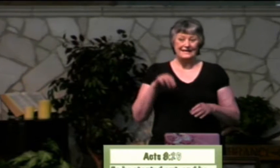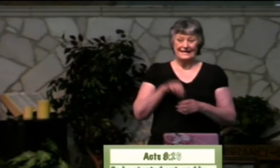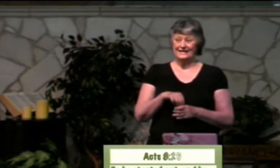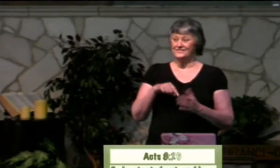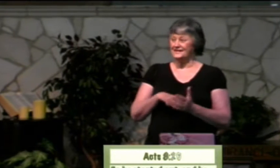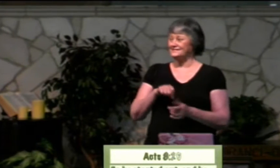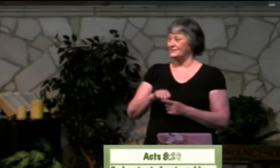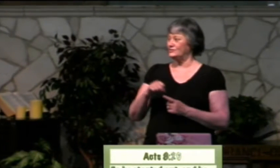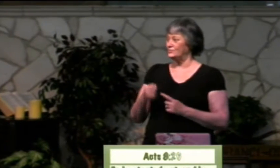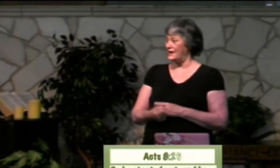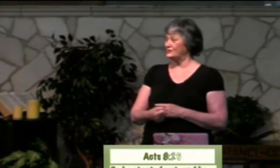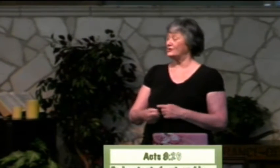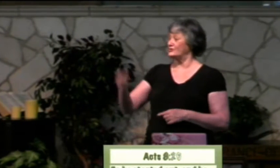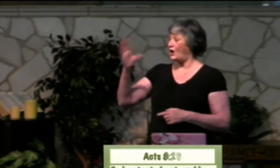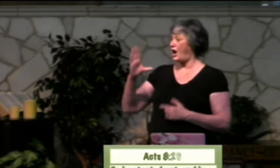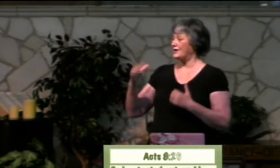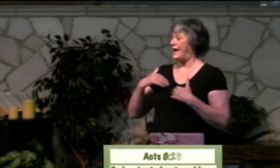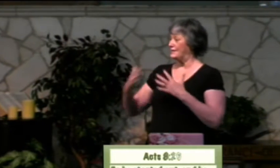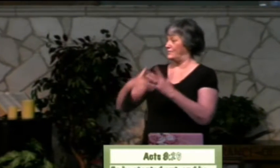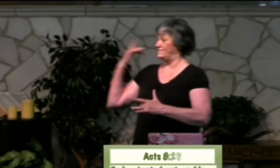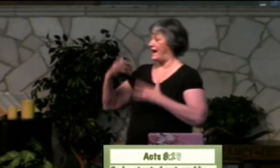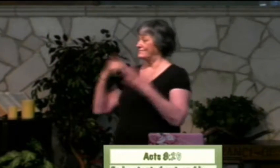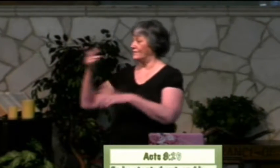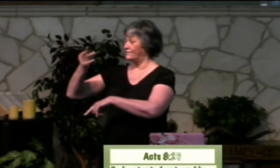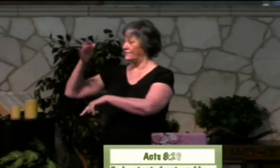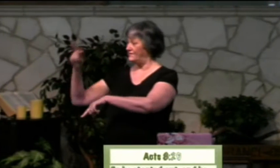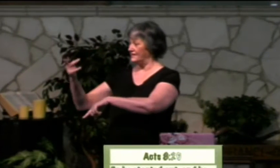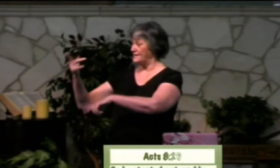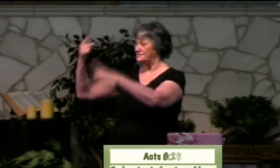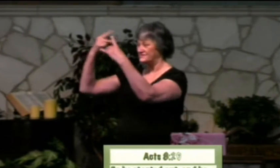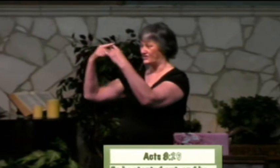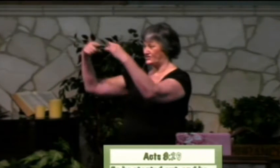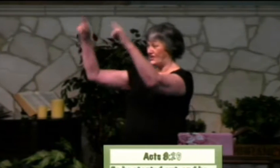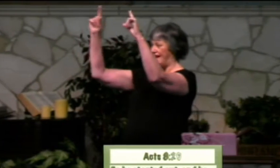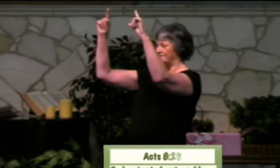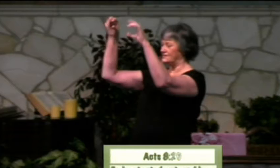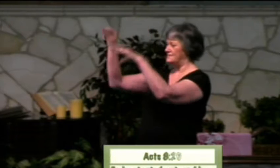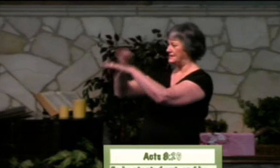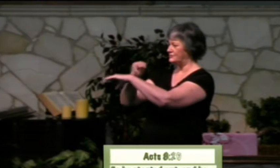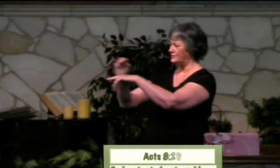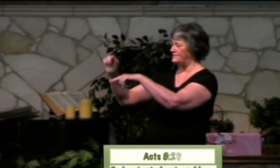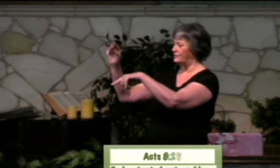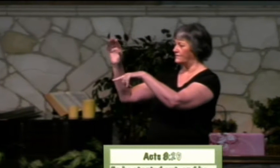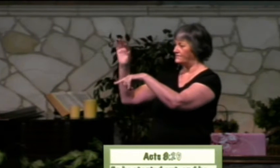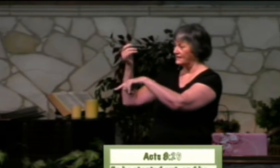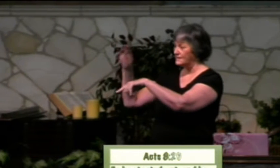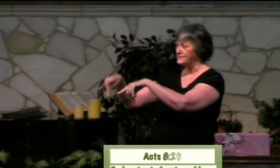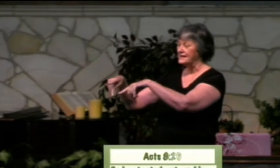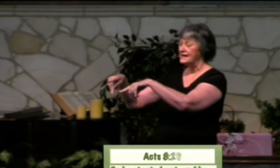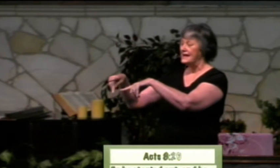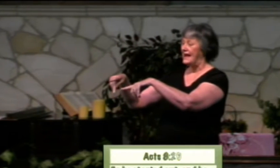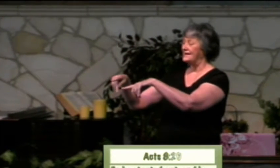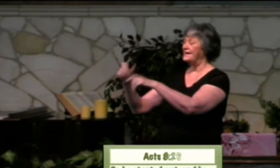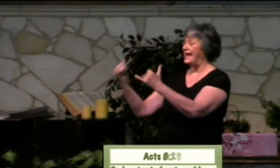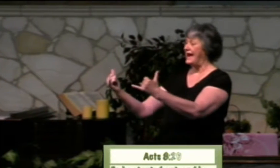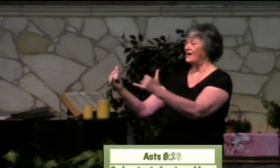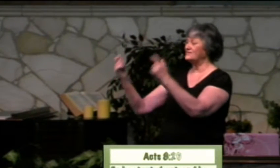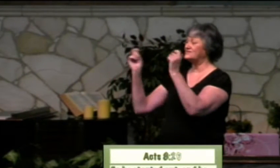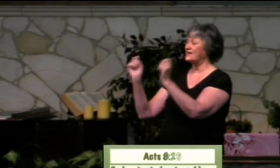In this situation, God had revival for Philip, success in ministry for Philip, and now